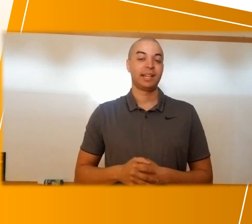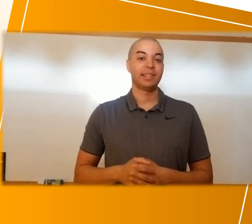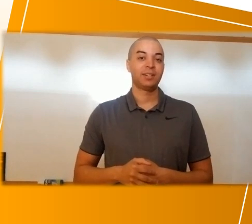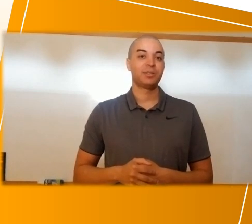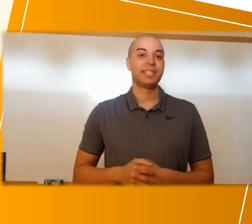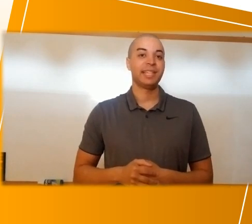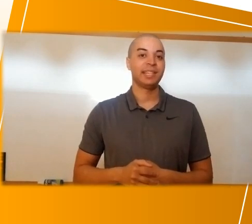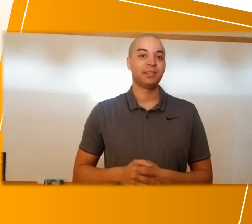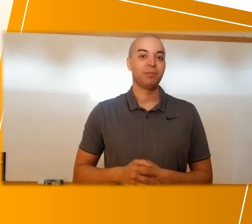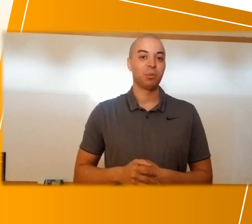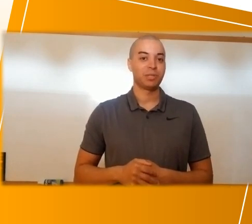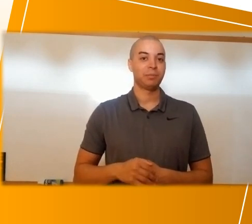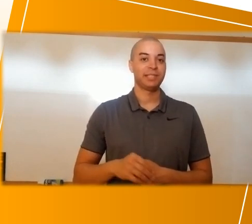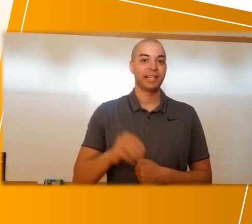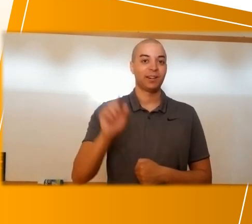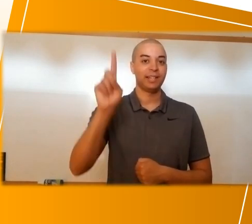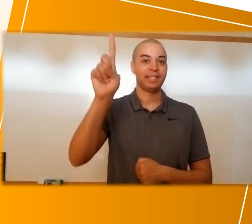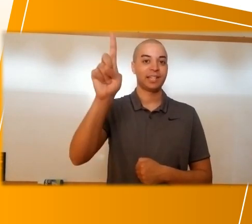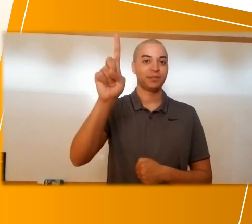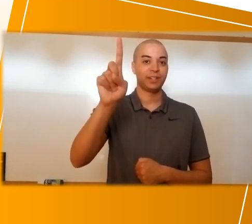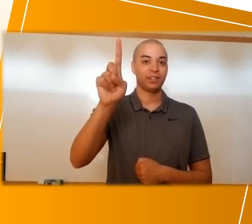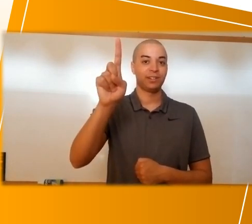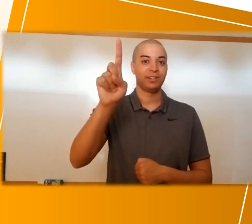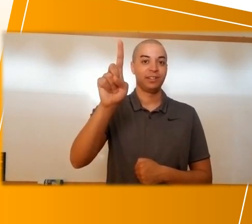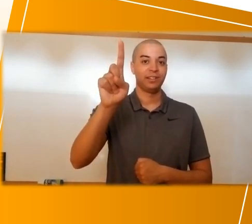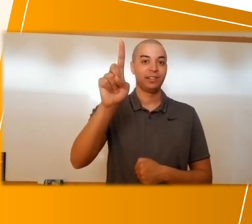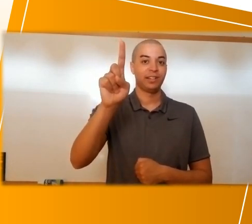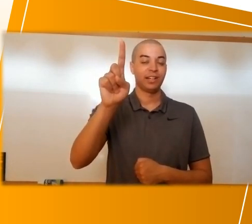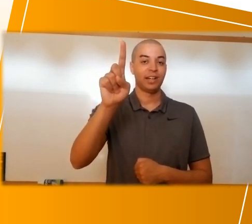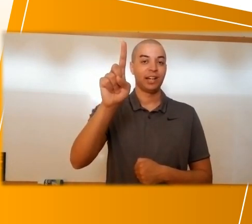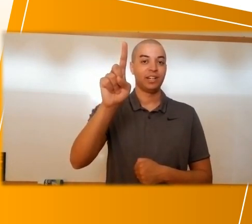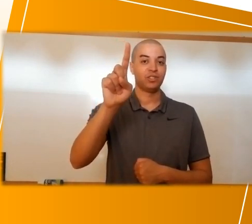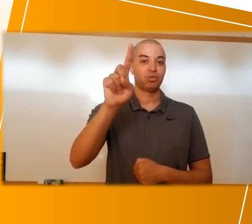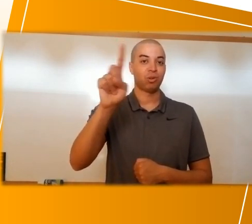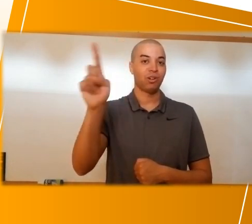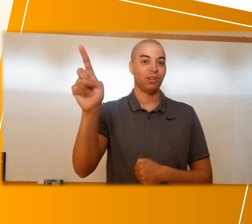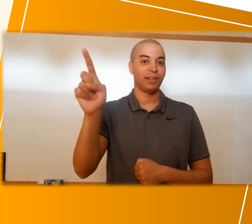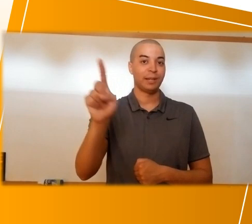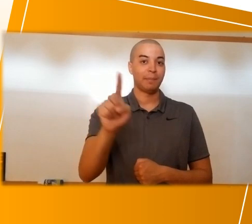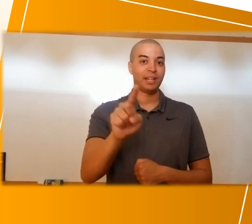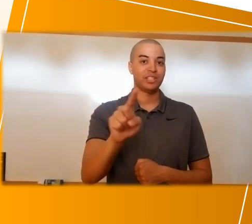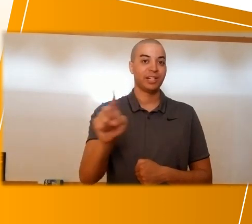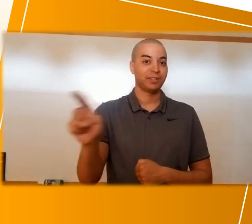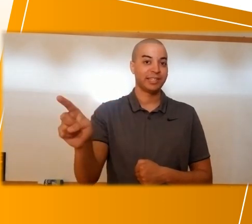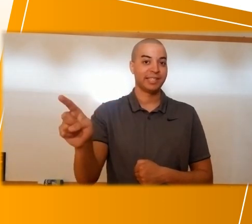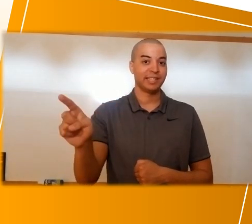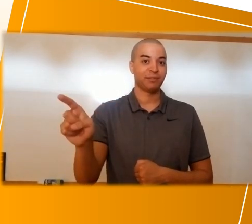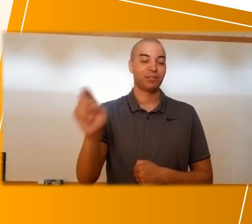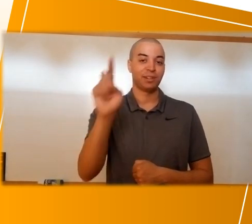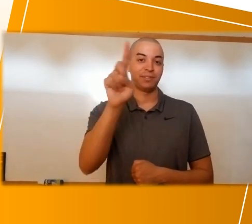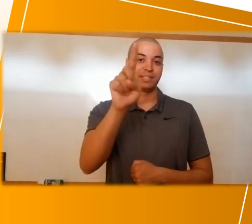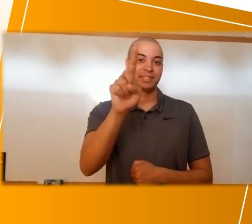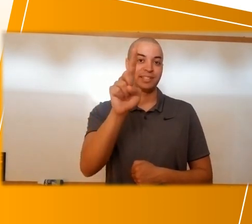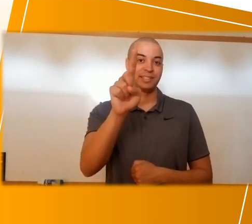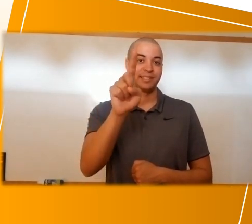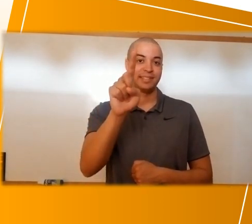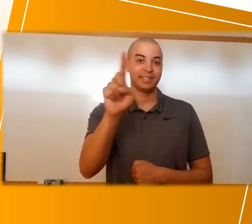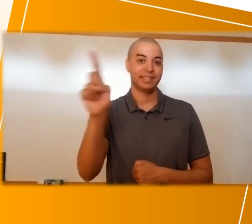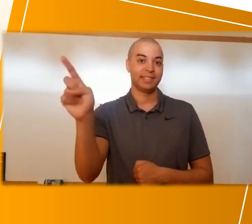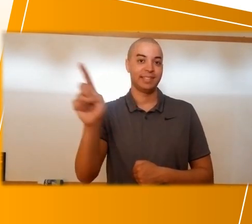To sign letter Z, we will simply take our index finger and draw an imaginary Z in front of